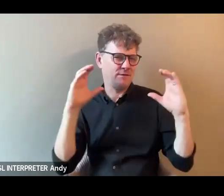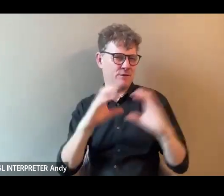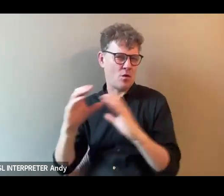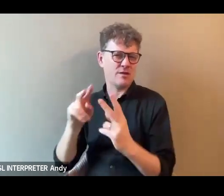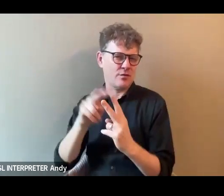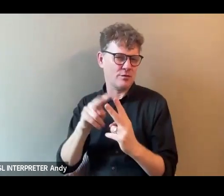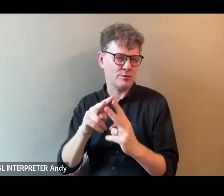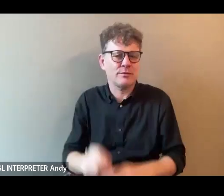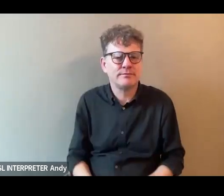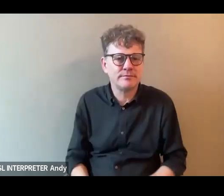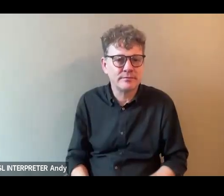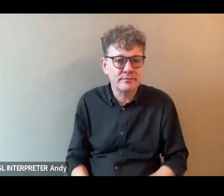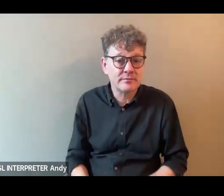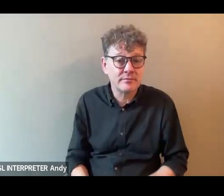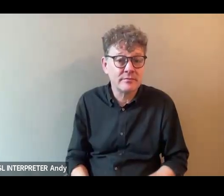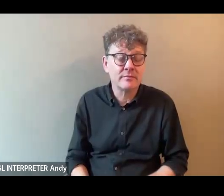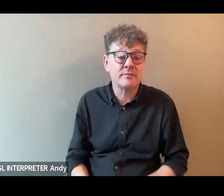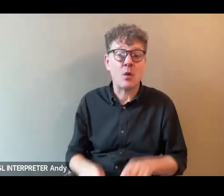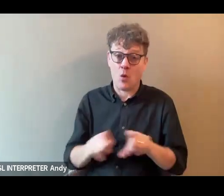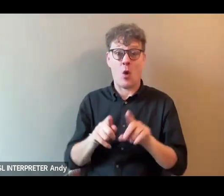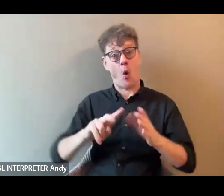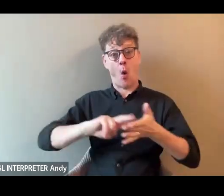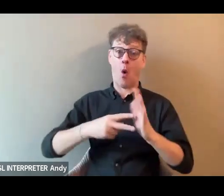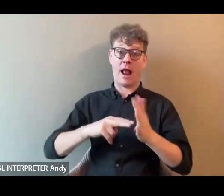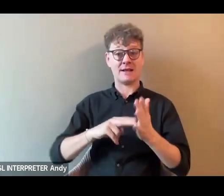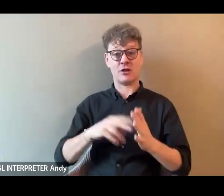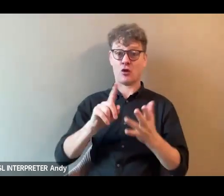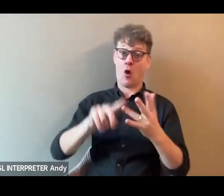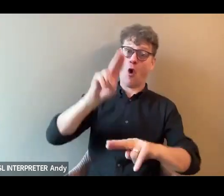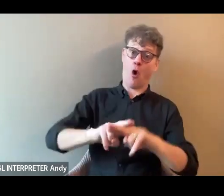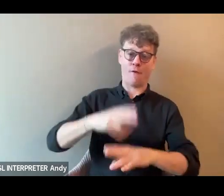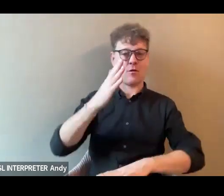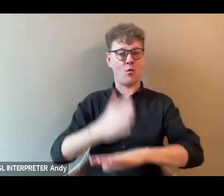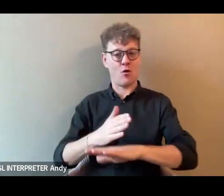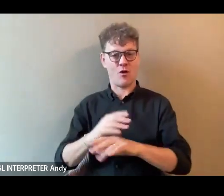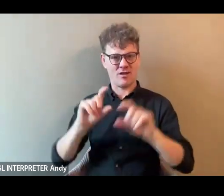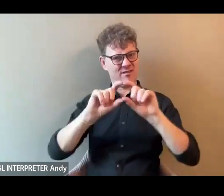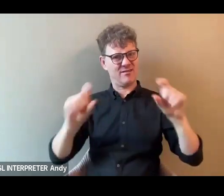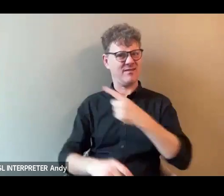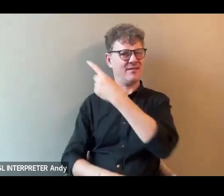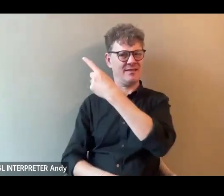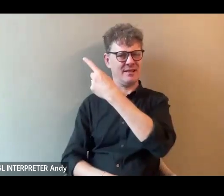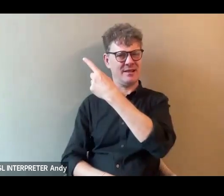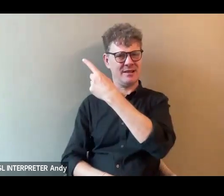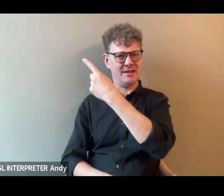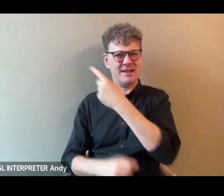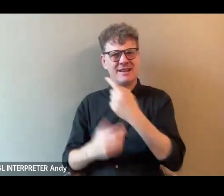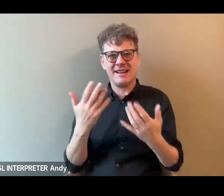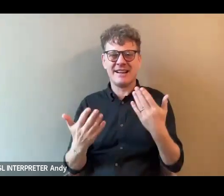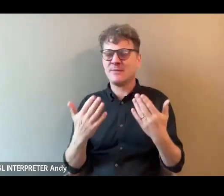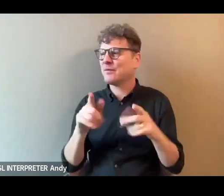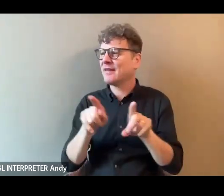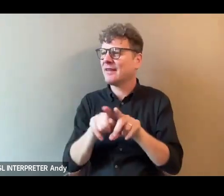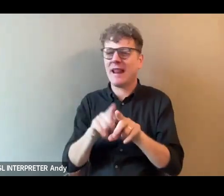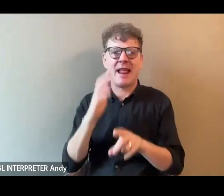just the nature of the term organisation of work, at least implicitly, lends itself very much to, as Kate